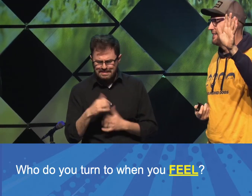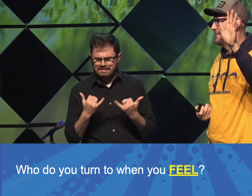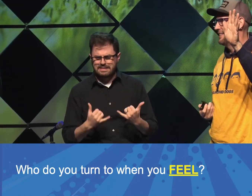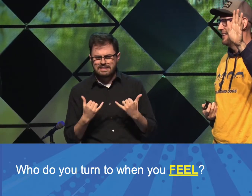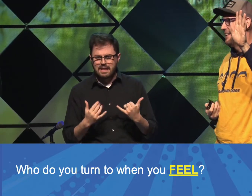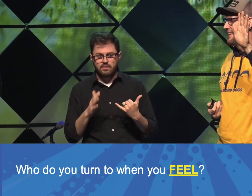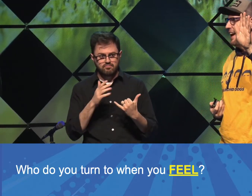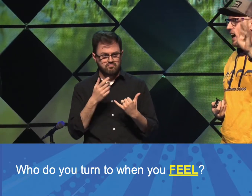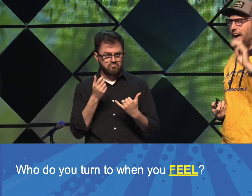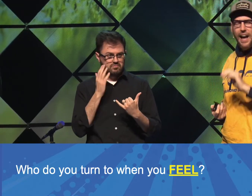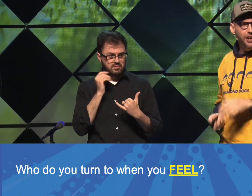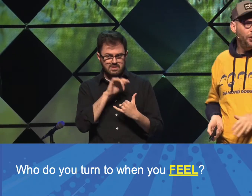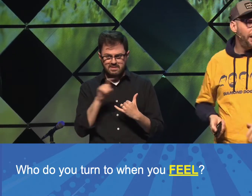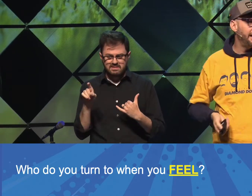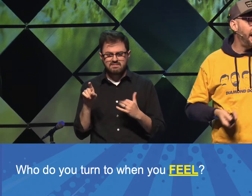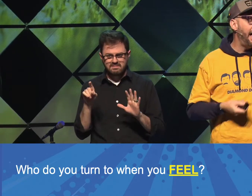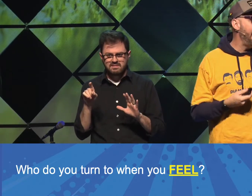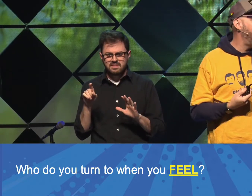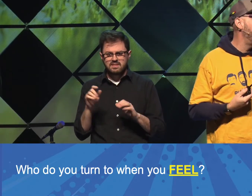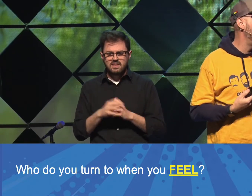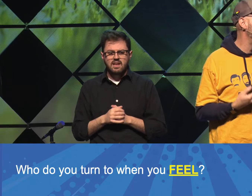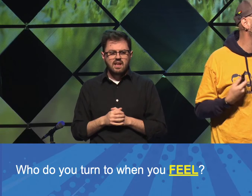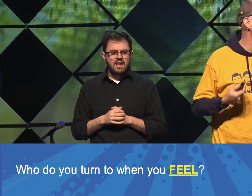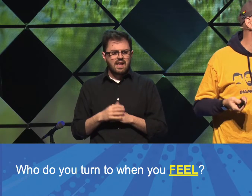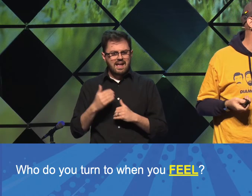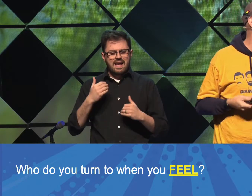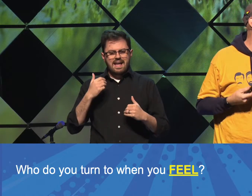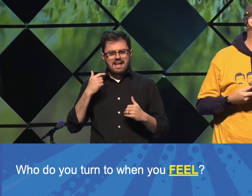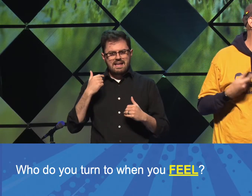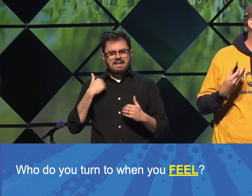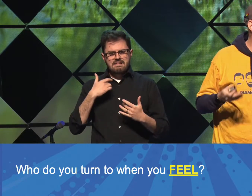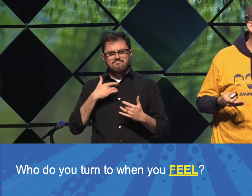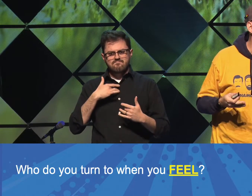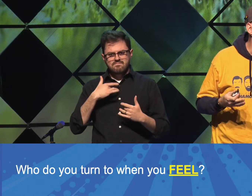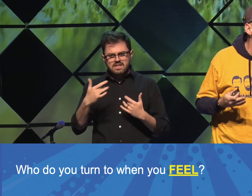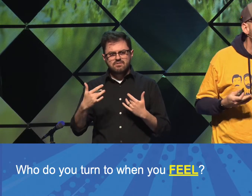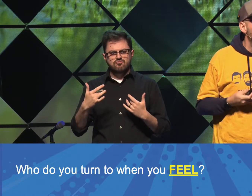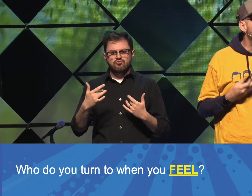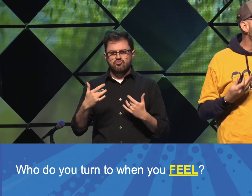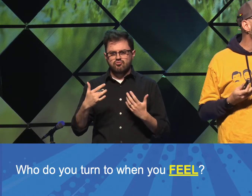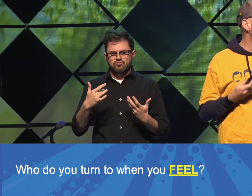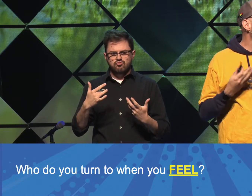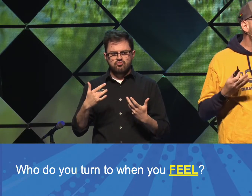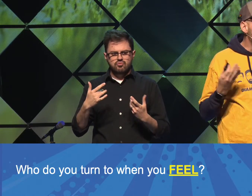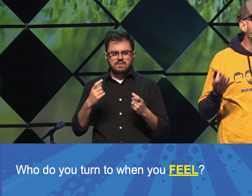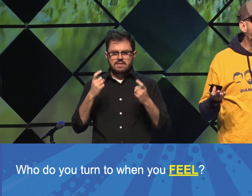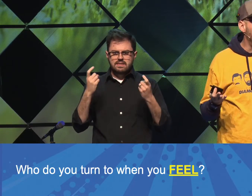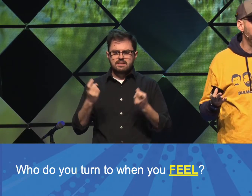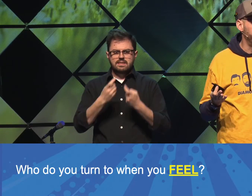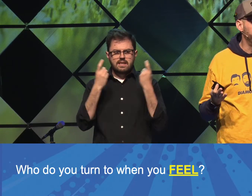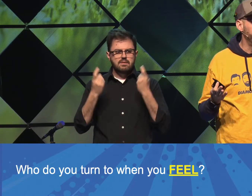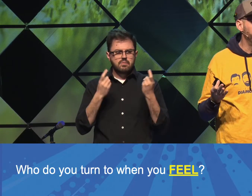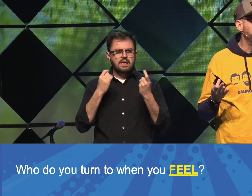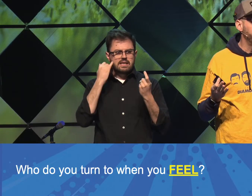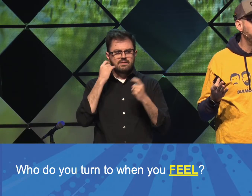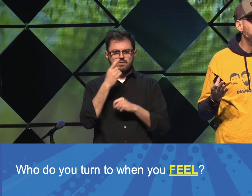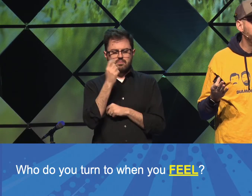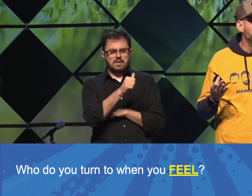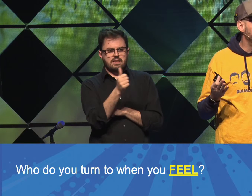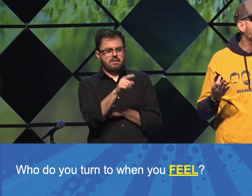this? I know, like, I have this tendency to celebrate the failures of others.